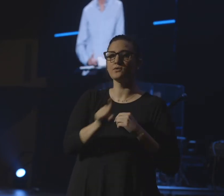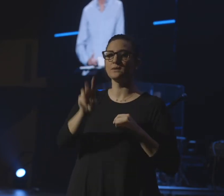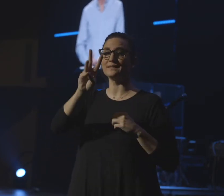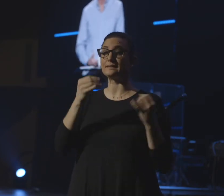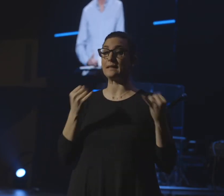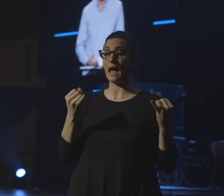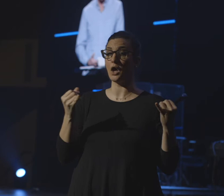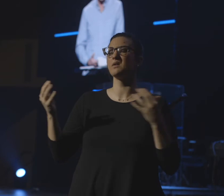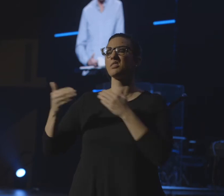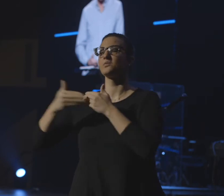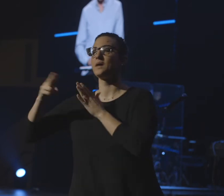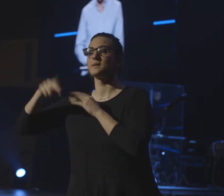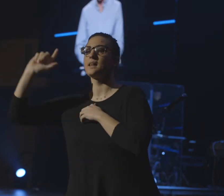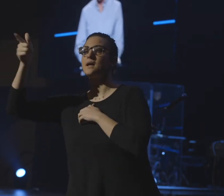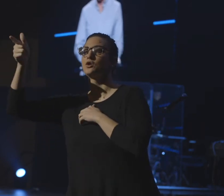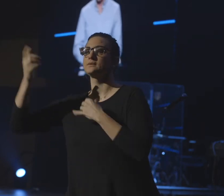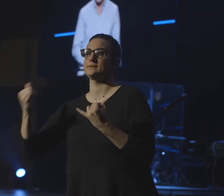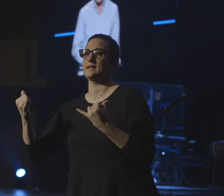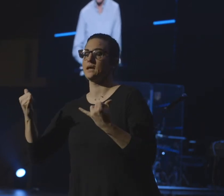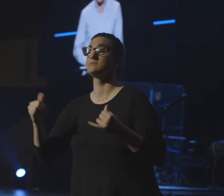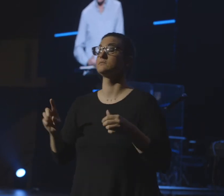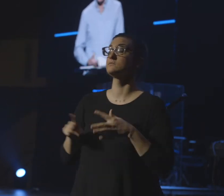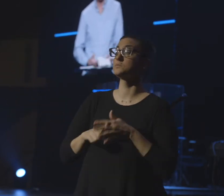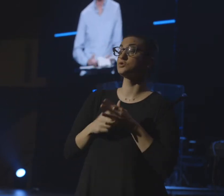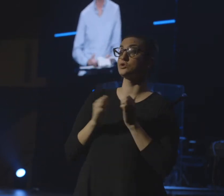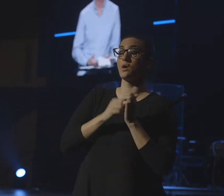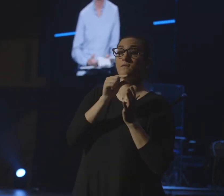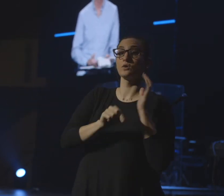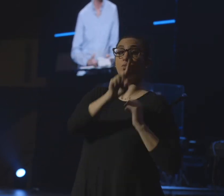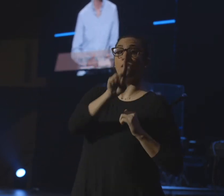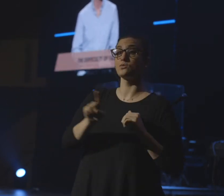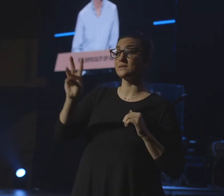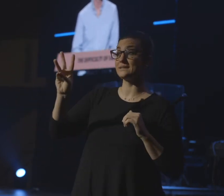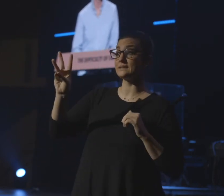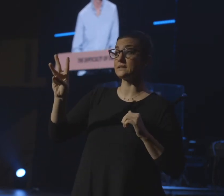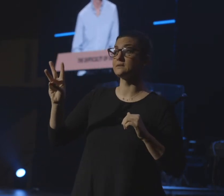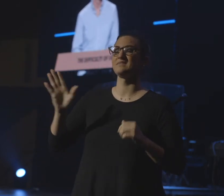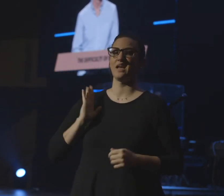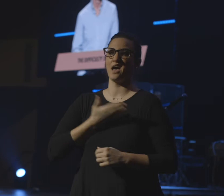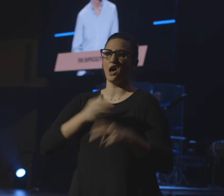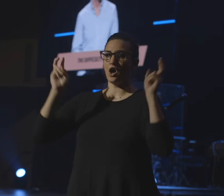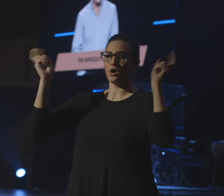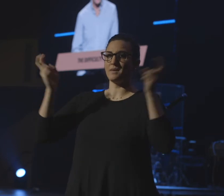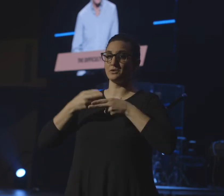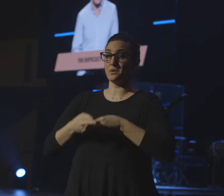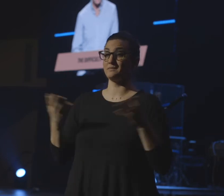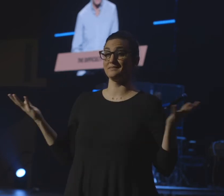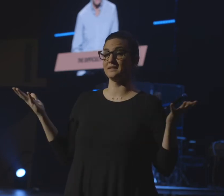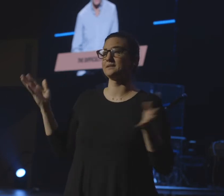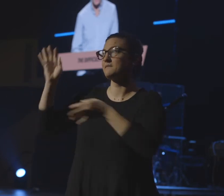much of the chapter. Genesis 16, 1 through 6, and a message titled The Difficulty of Faith.